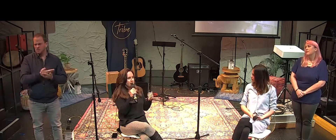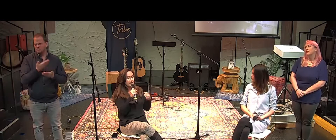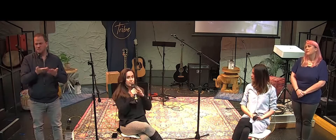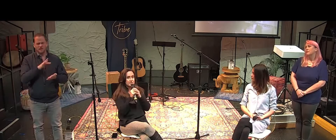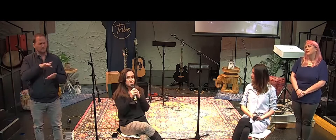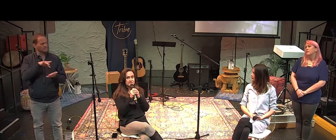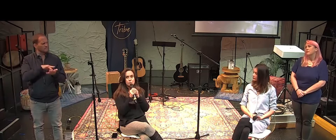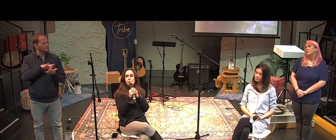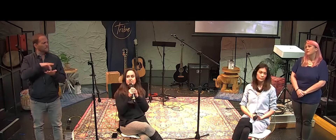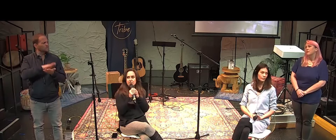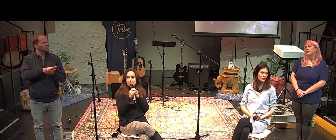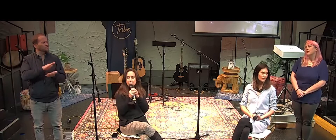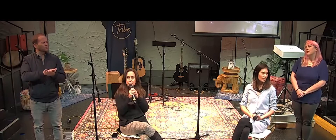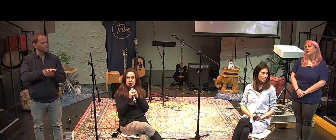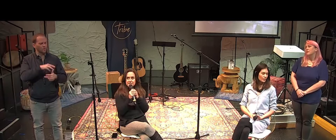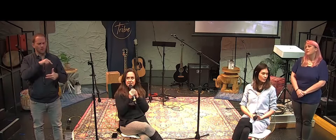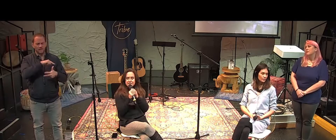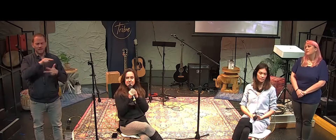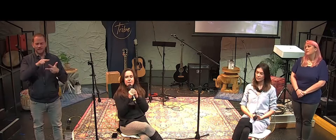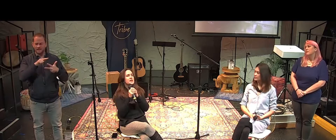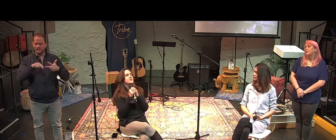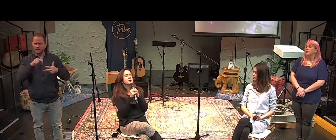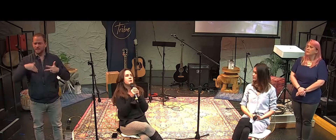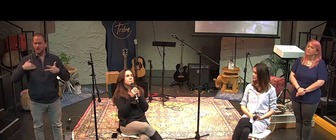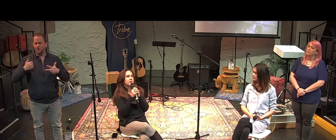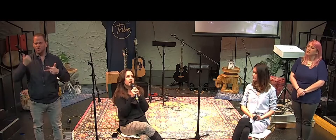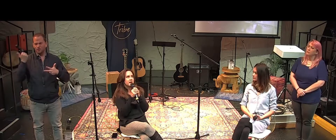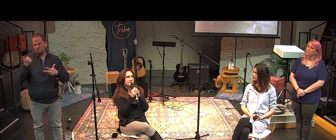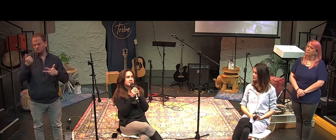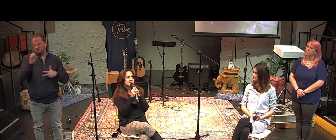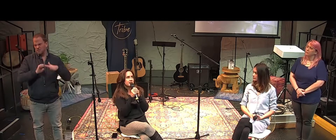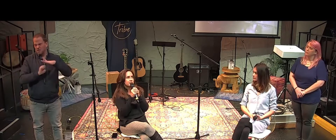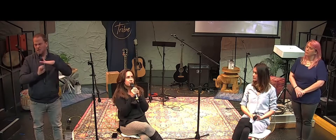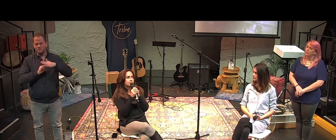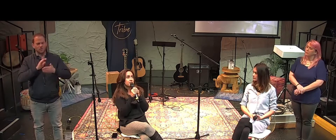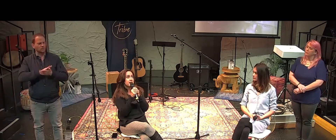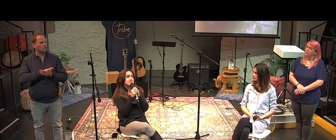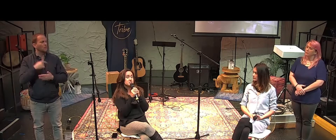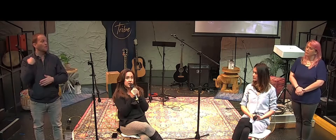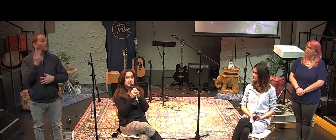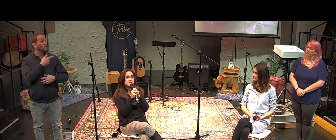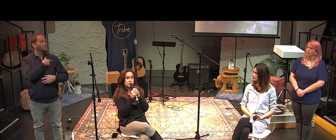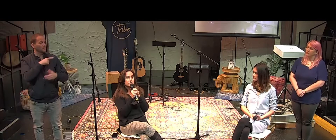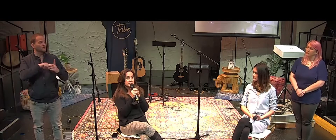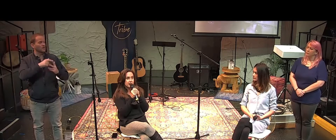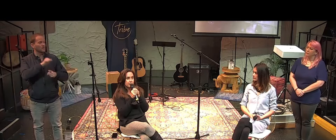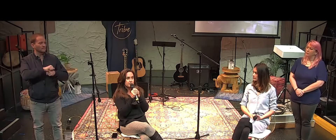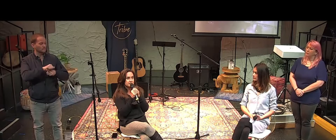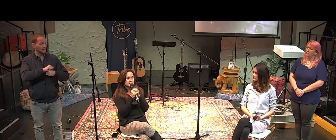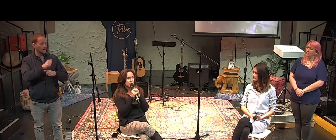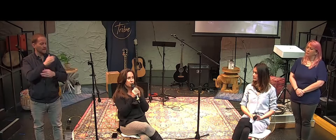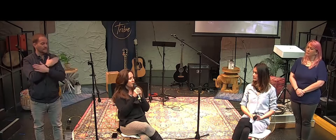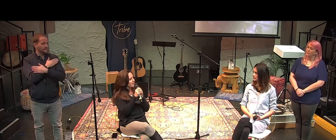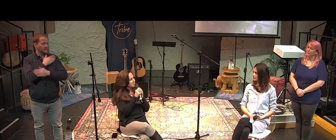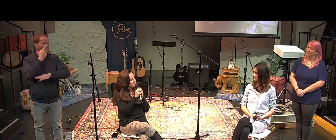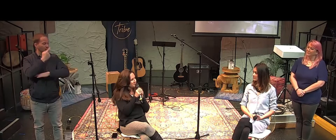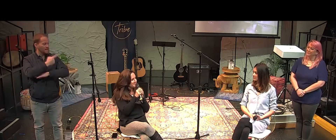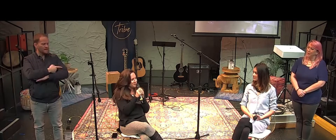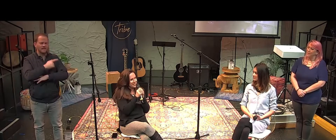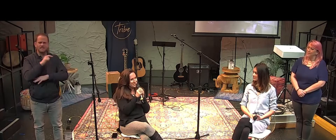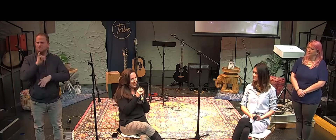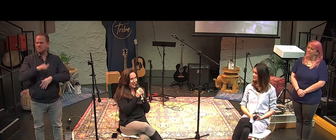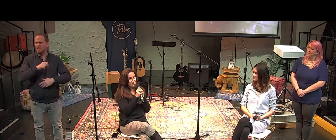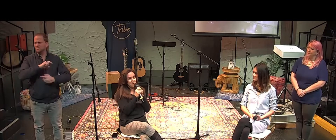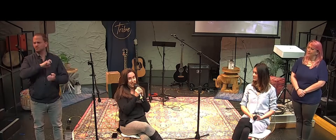were in elementary school when we started practicing the Sabbath. And that's changed over time. So actually the